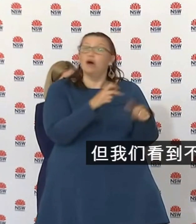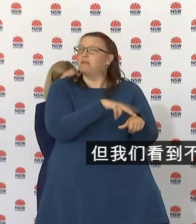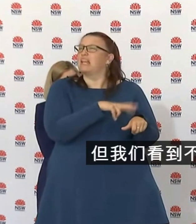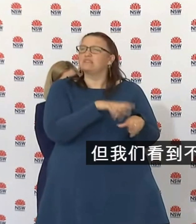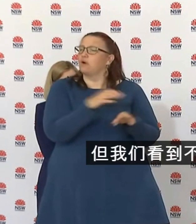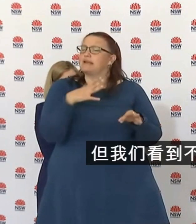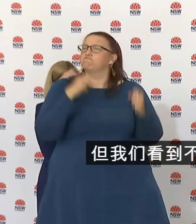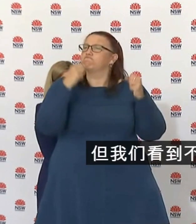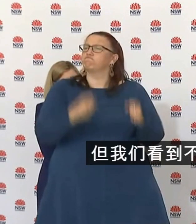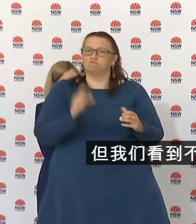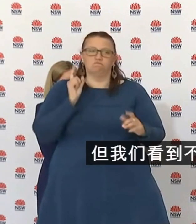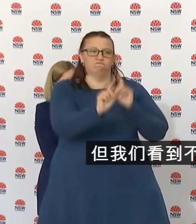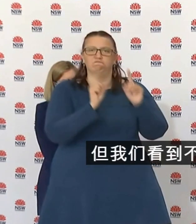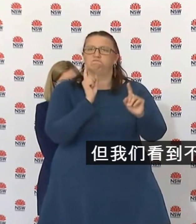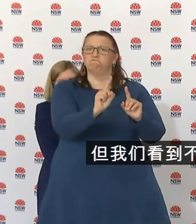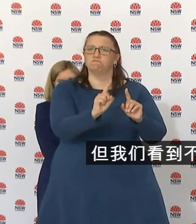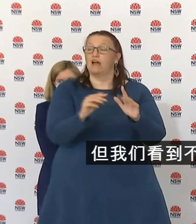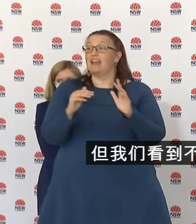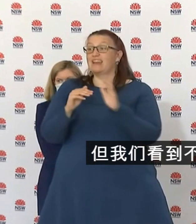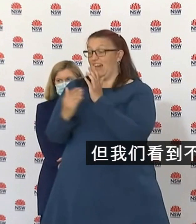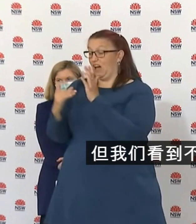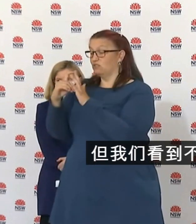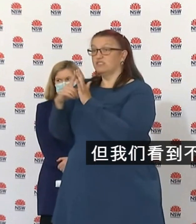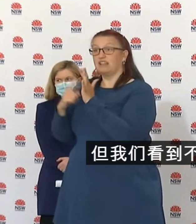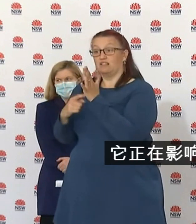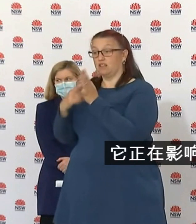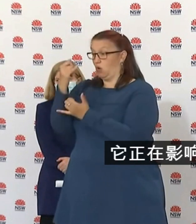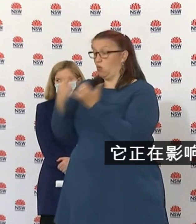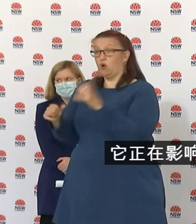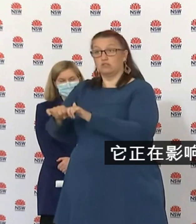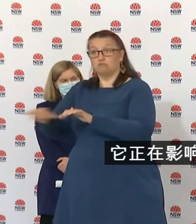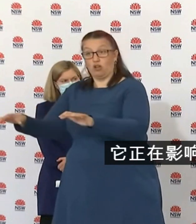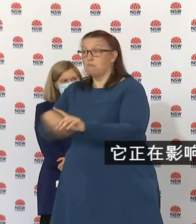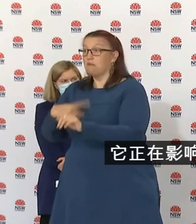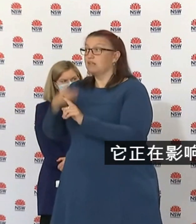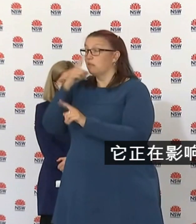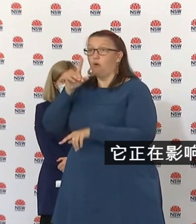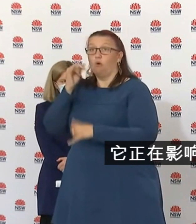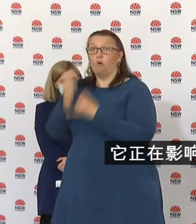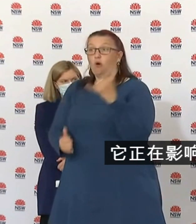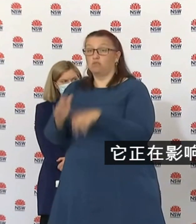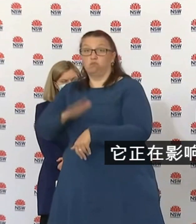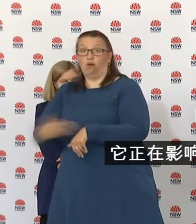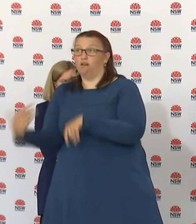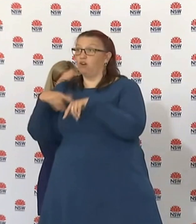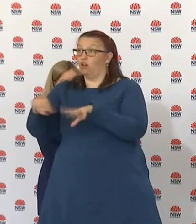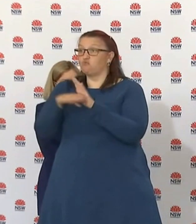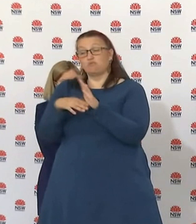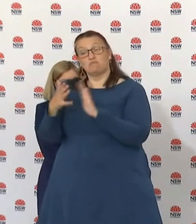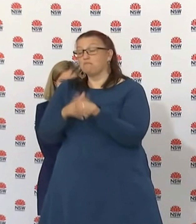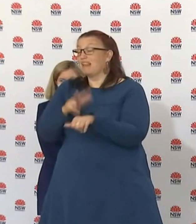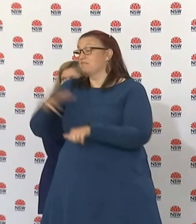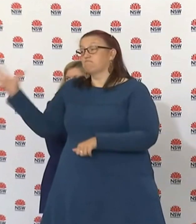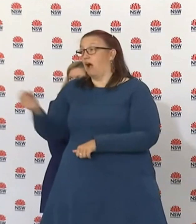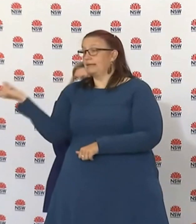way, but we are seeing non-compliance at a level that's impacting on the virus, and it's impacting on Sydney coming out of, or New South Wales coming out of lockdown.